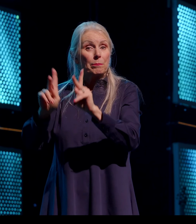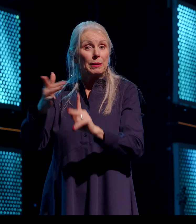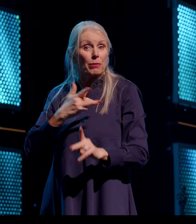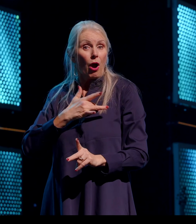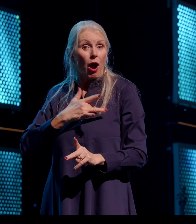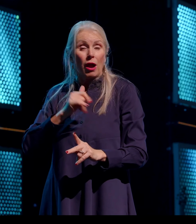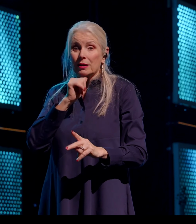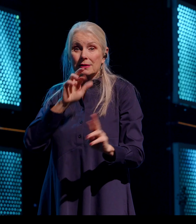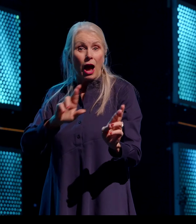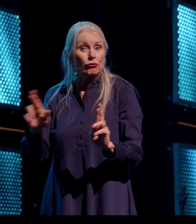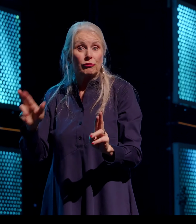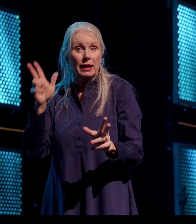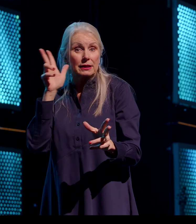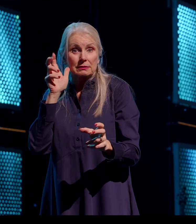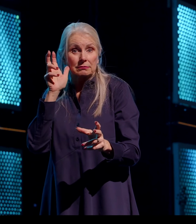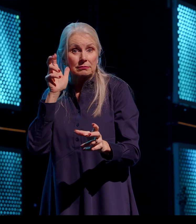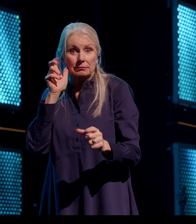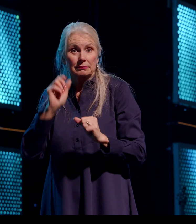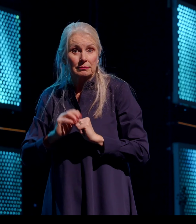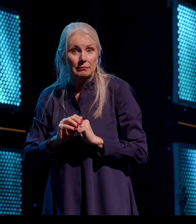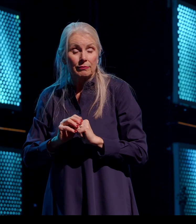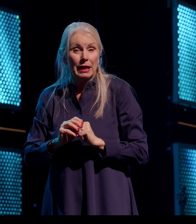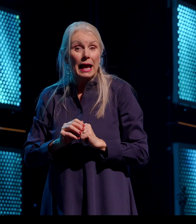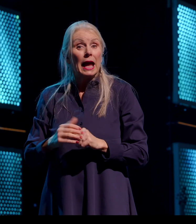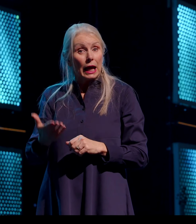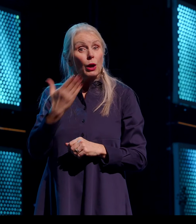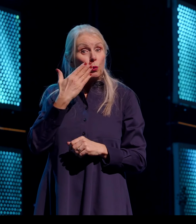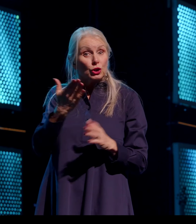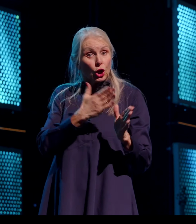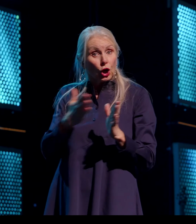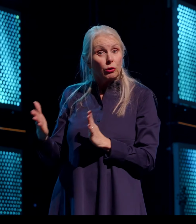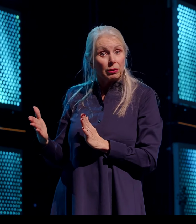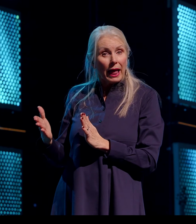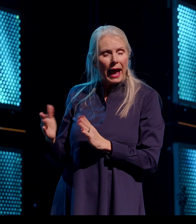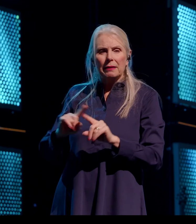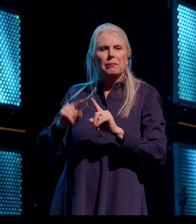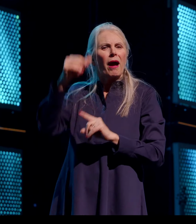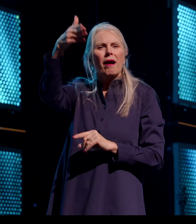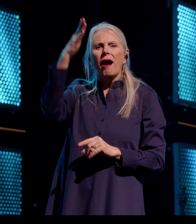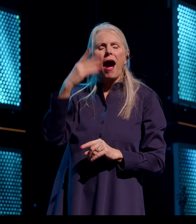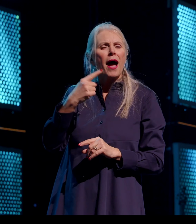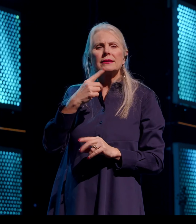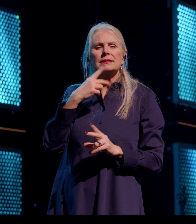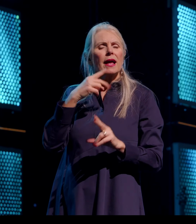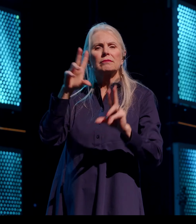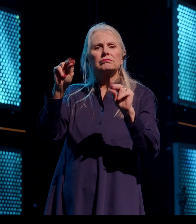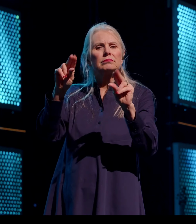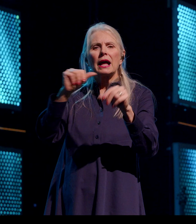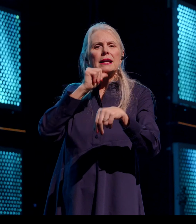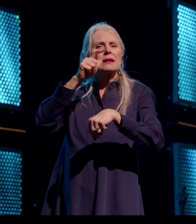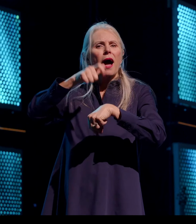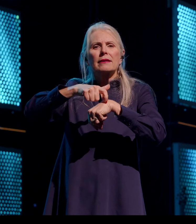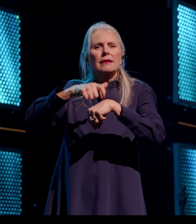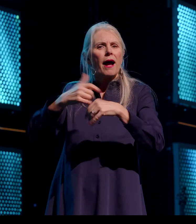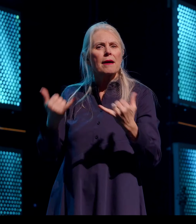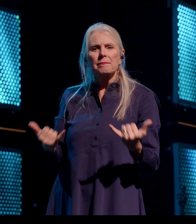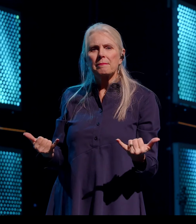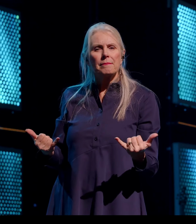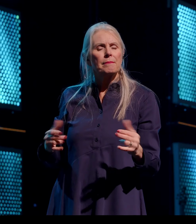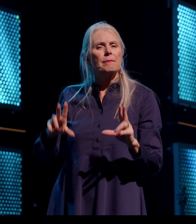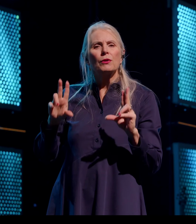is, even though it may have been a good plan, God didn't want that to happen at that point in time.